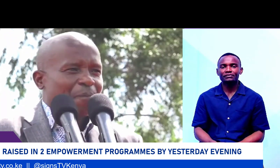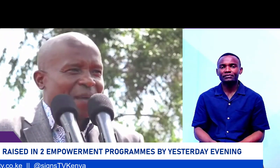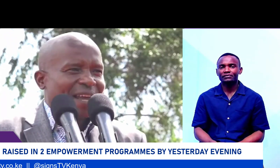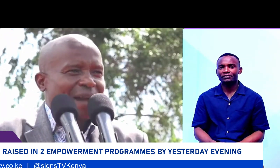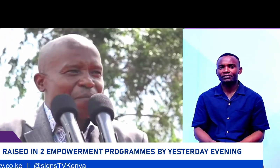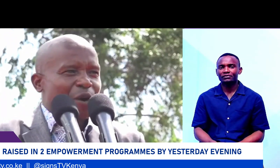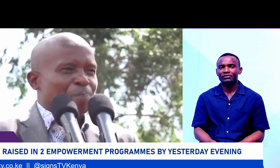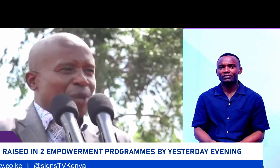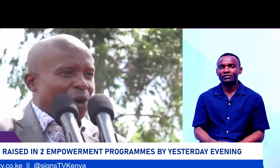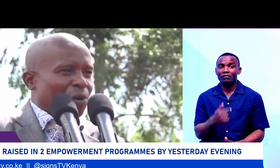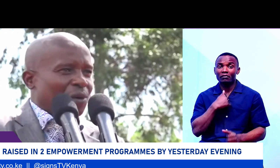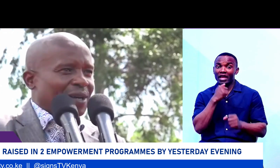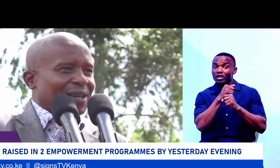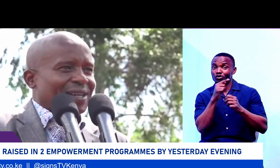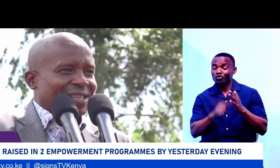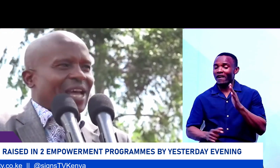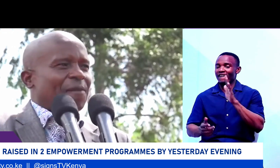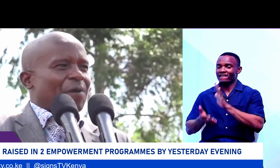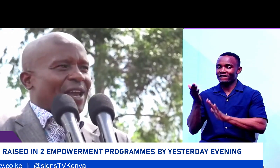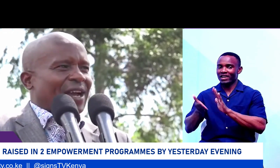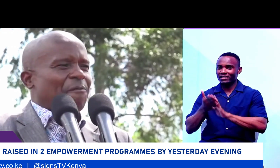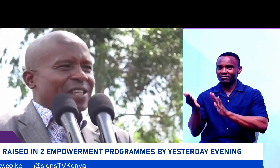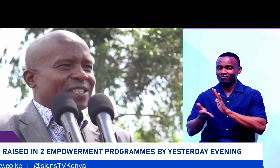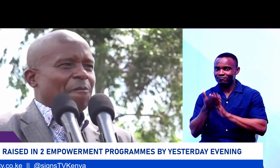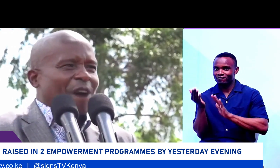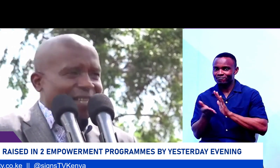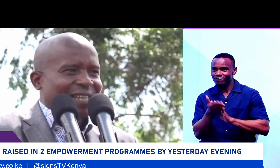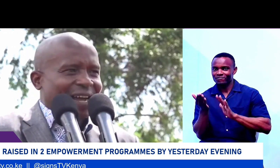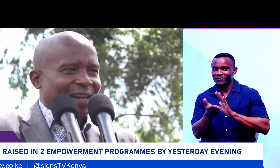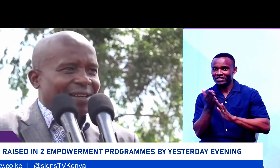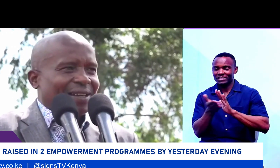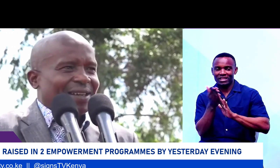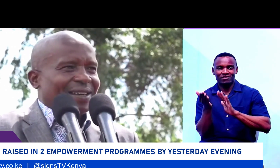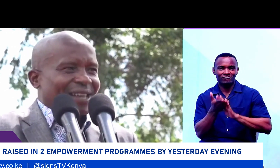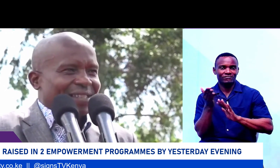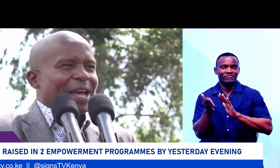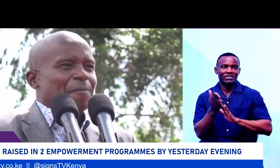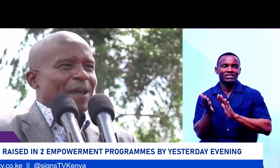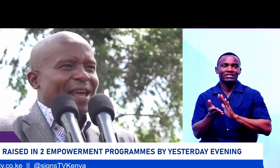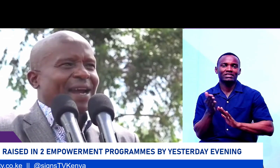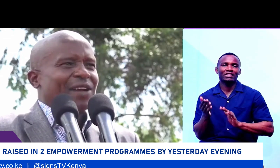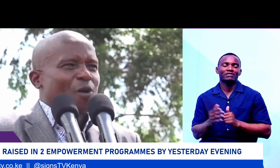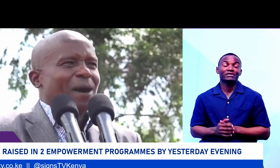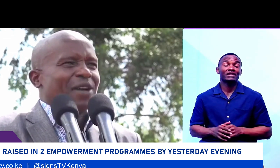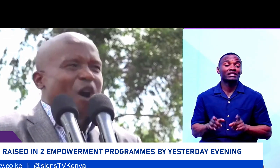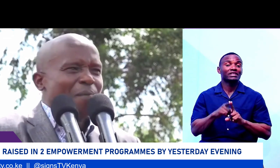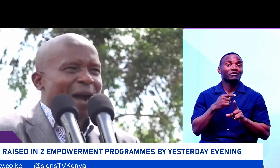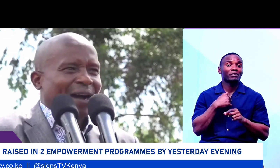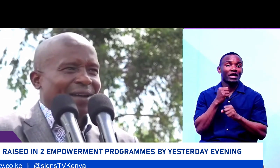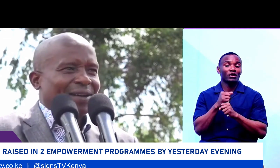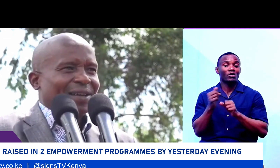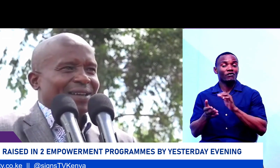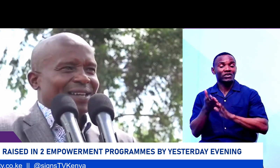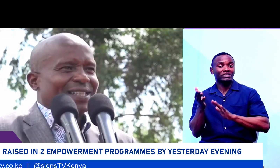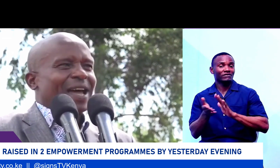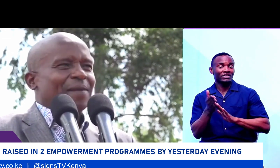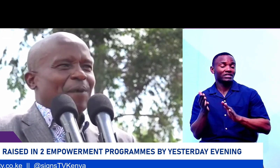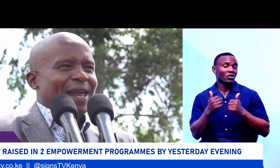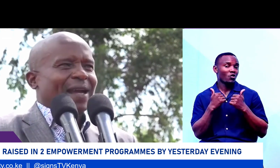nitaipeleka mbio mbio, nitaipeleka fasta, nitaipeleka noma, nitaipeleka